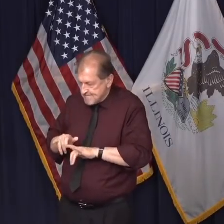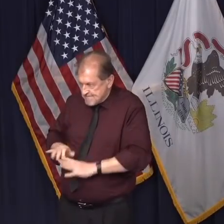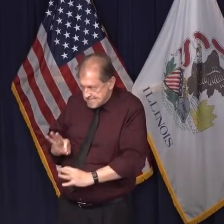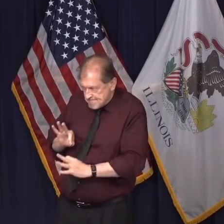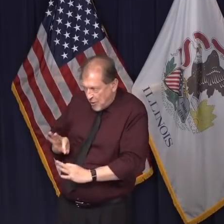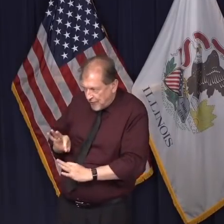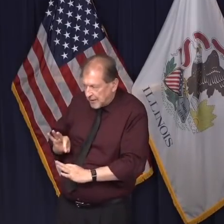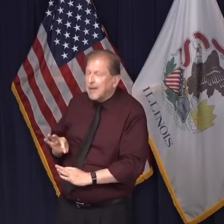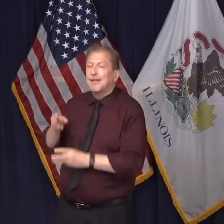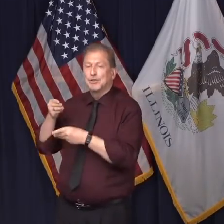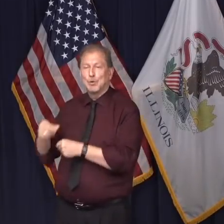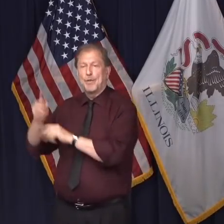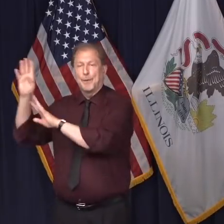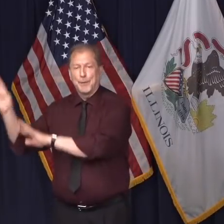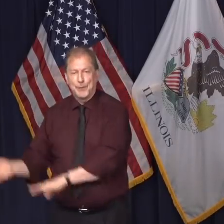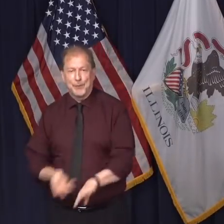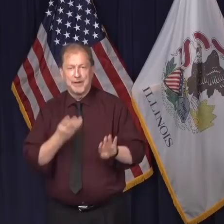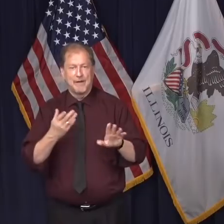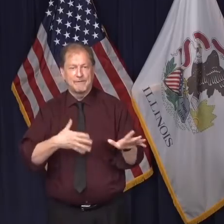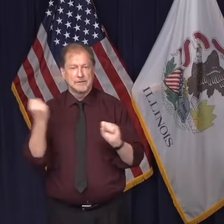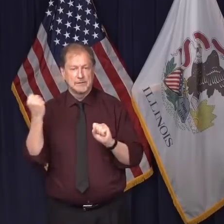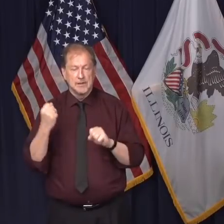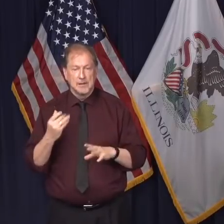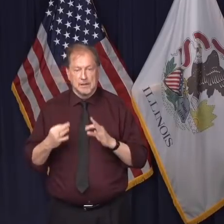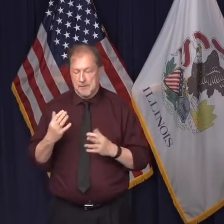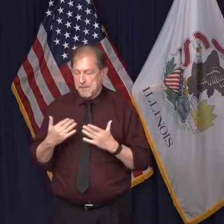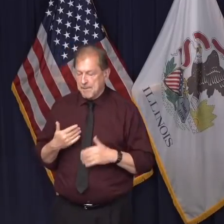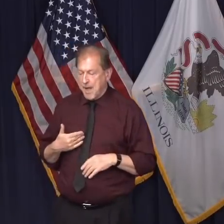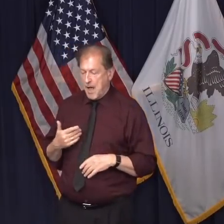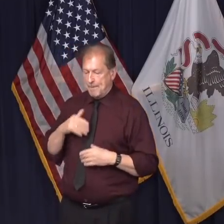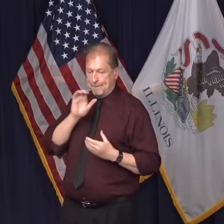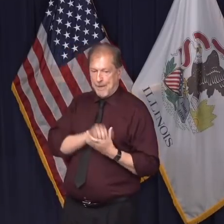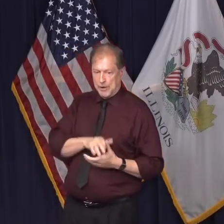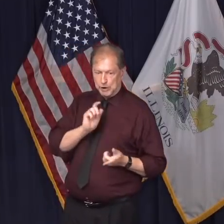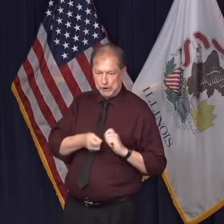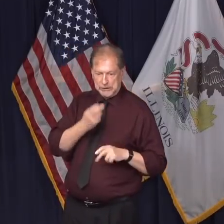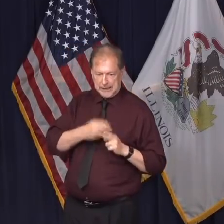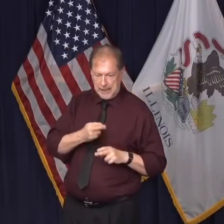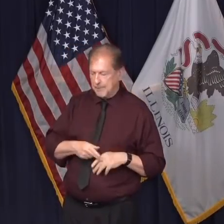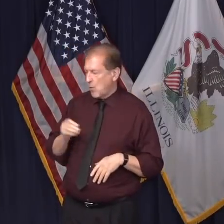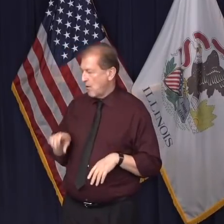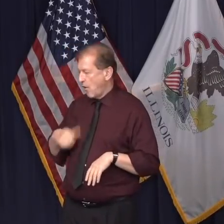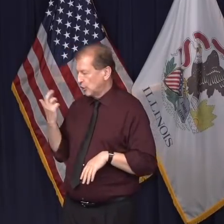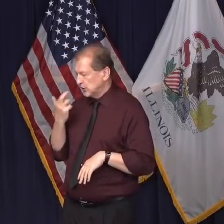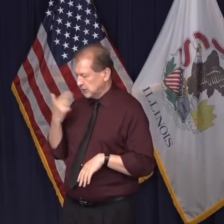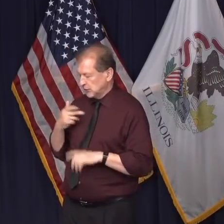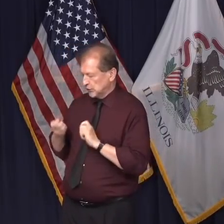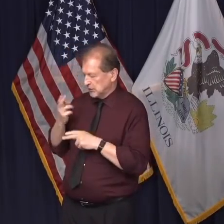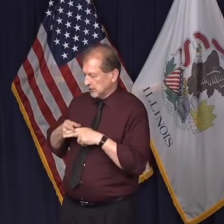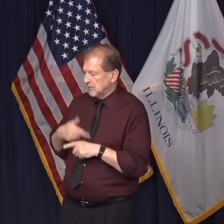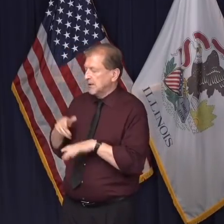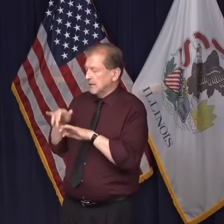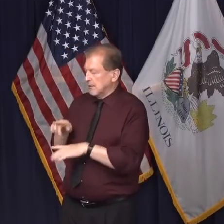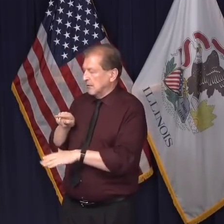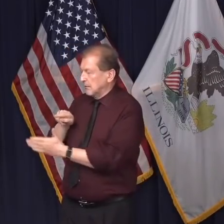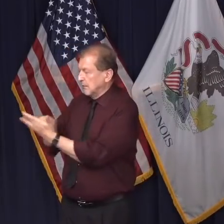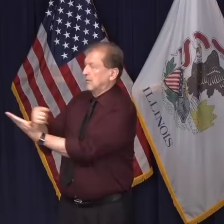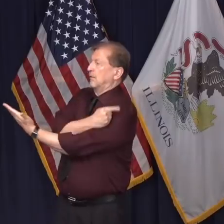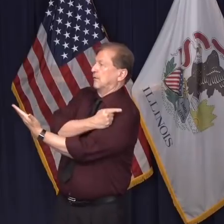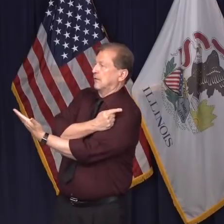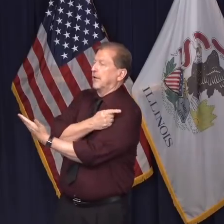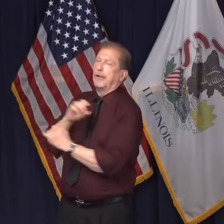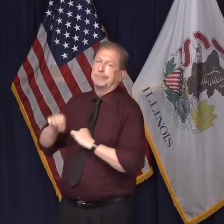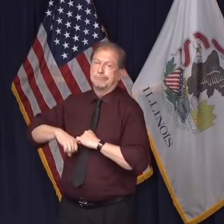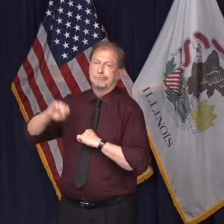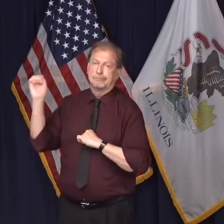the last time that you were receiving unemployment to this time. And so those are some specific circumstances that people have to talk to